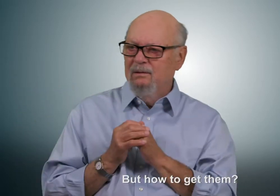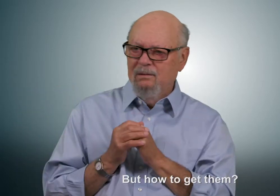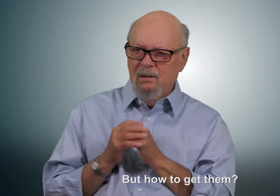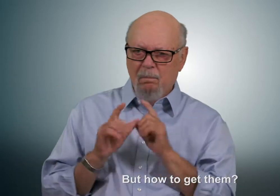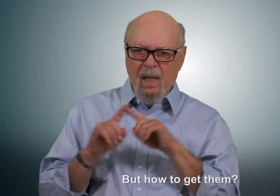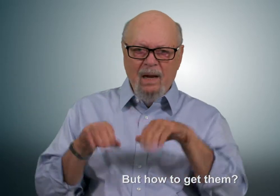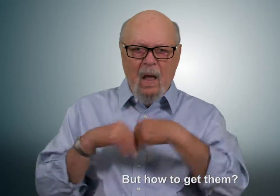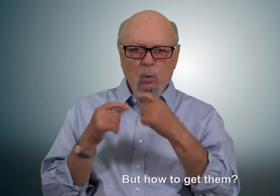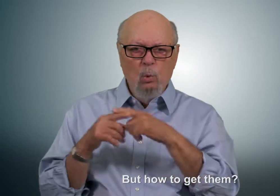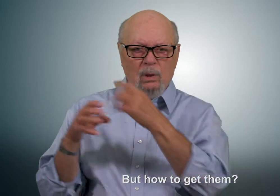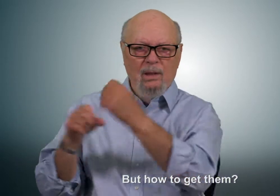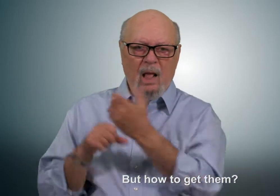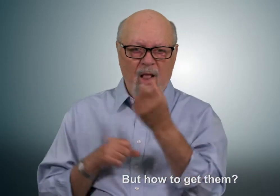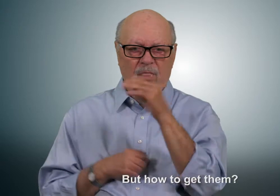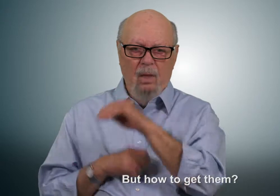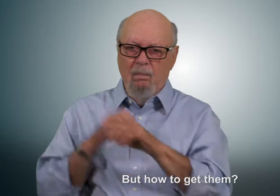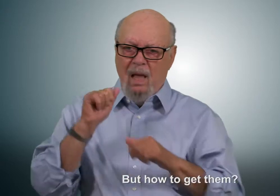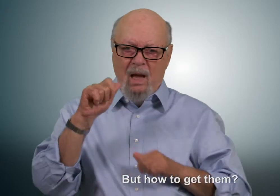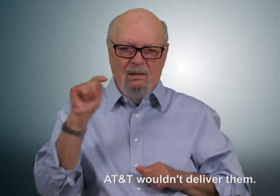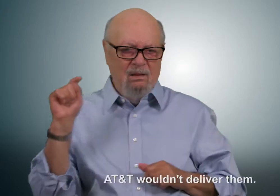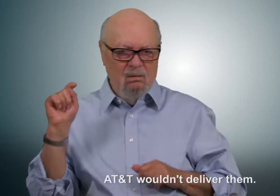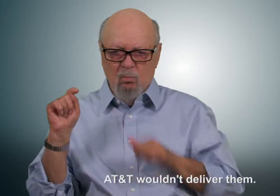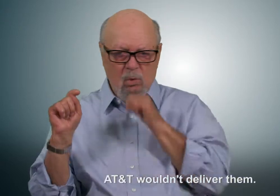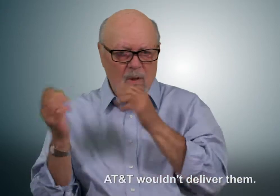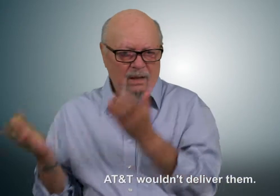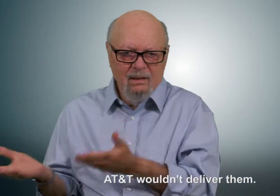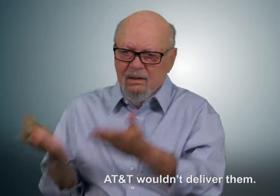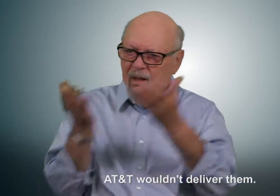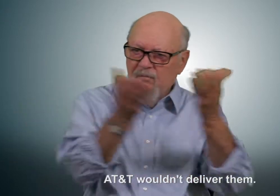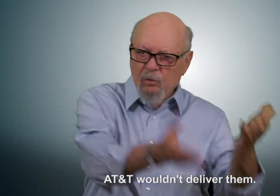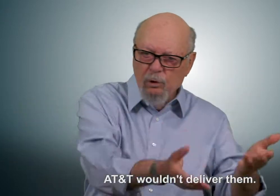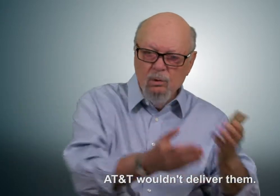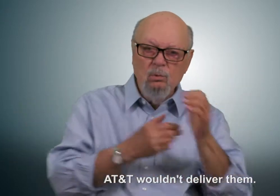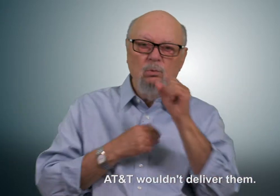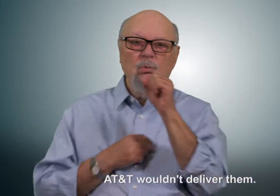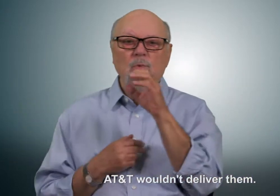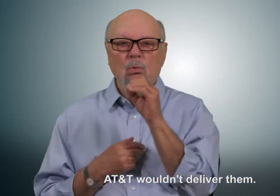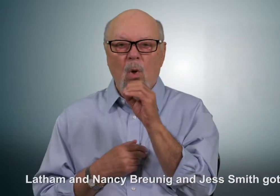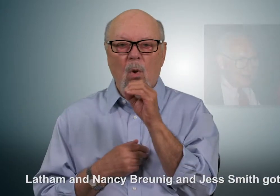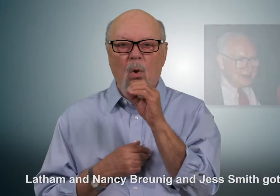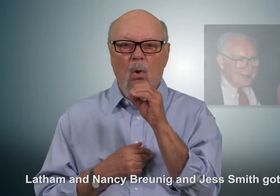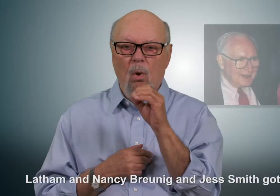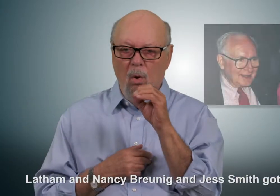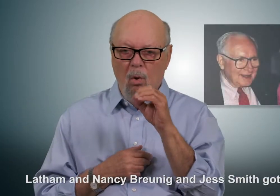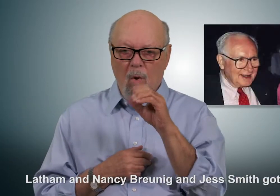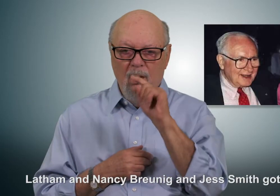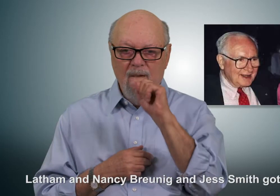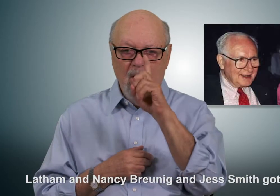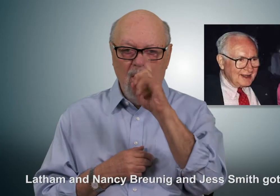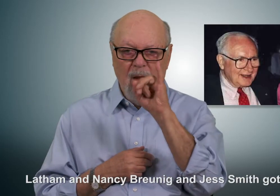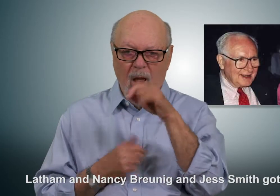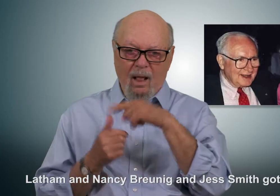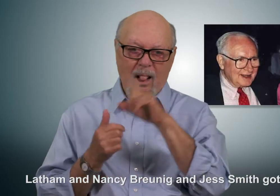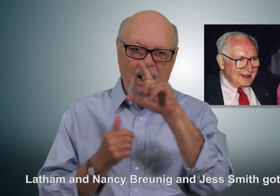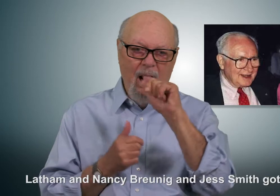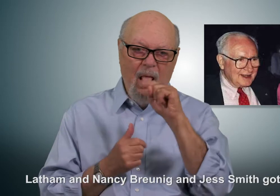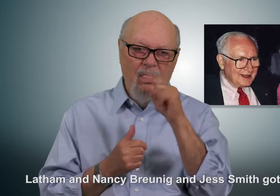But how to get them? AT&T wouldn't deliver them. Latham and Nancy Brunig and Jess Smith got